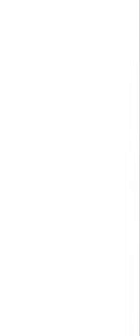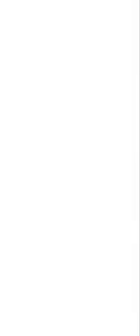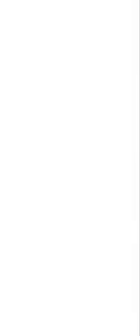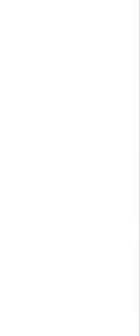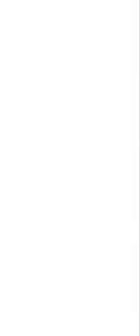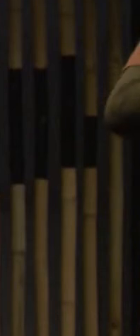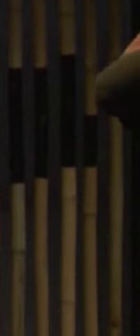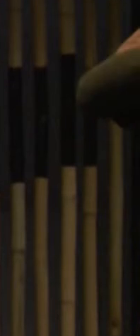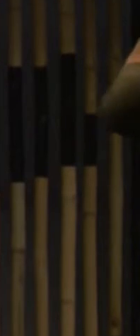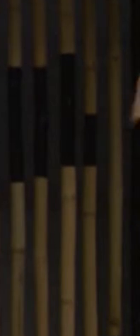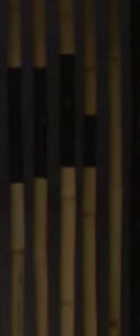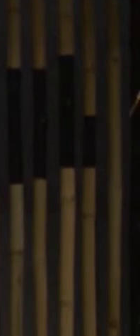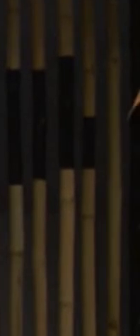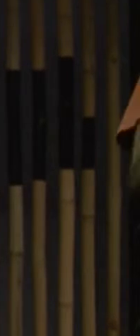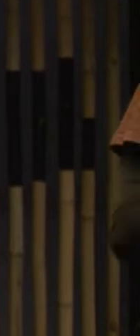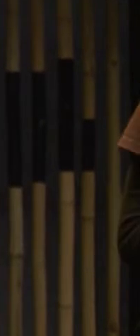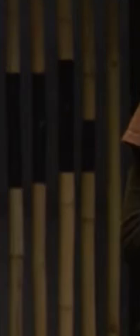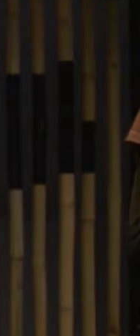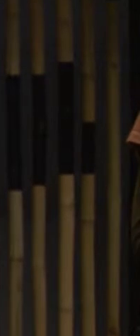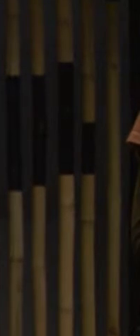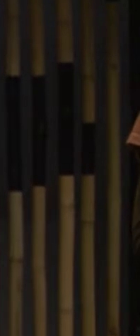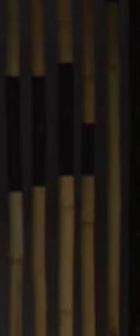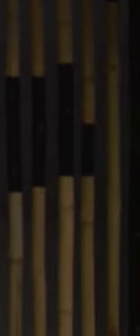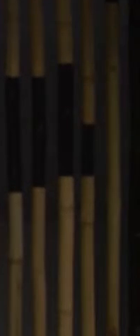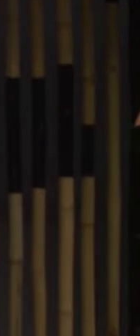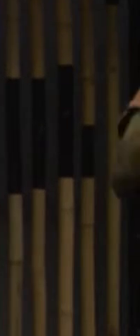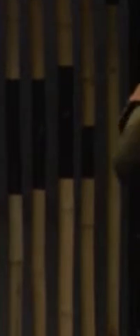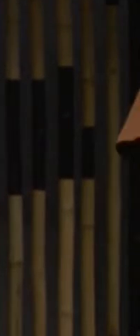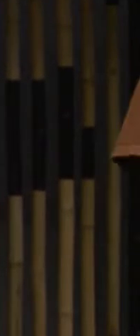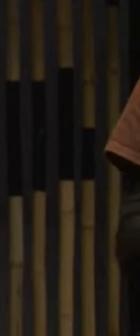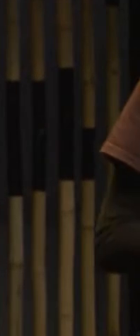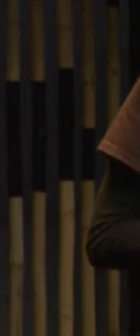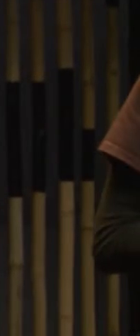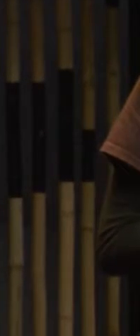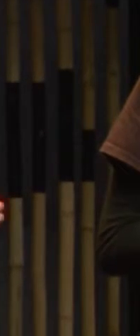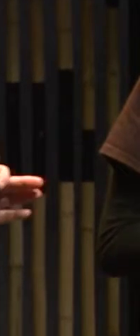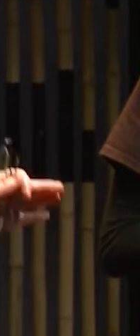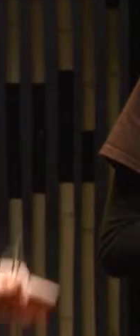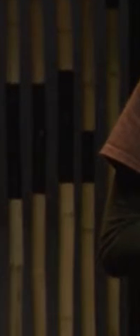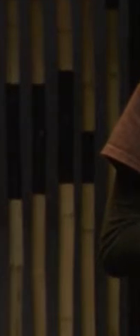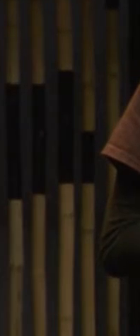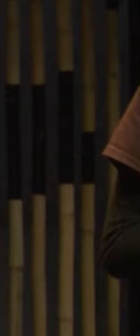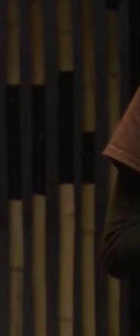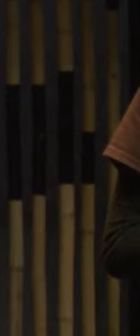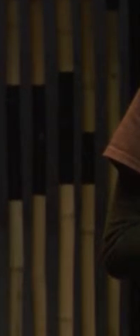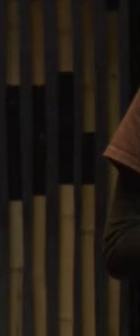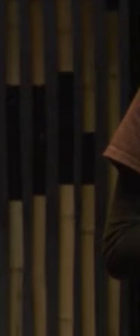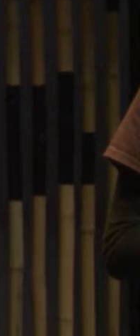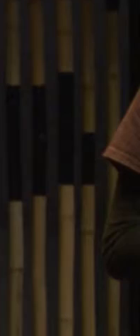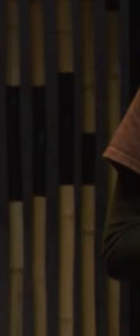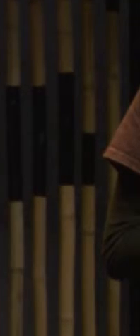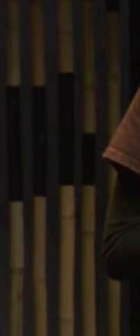Group, but it also is about exploring capital. And we're busy making a